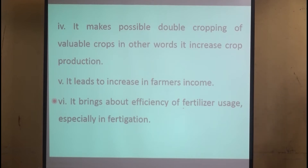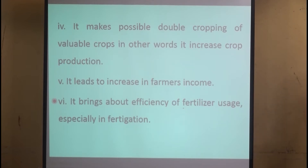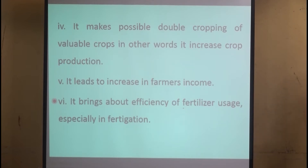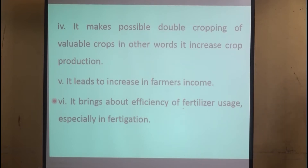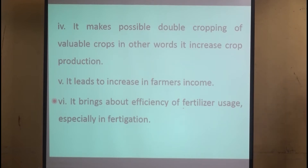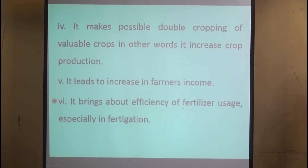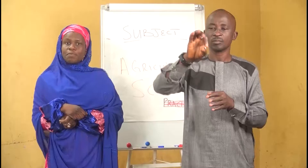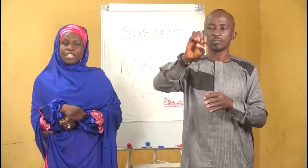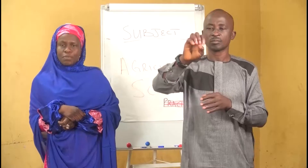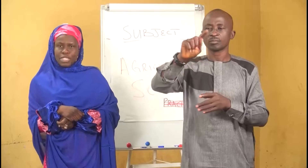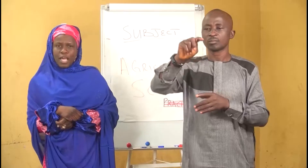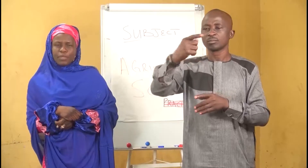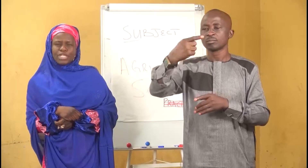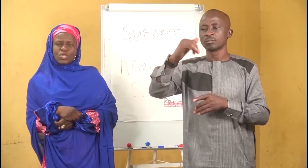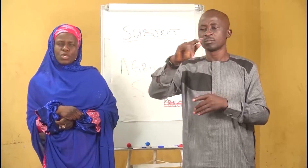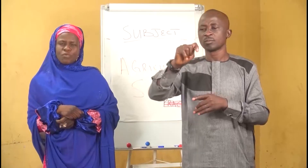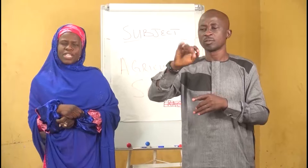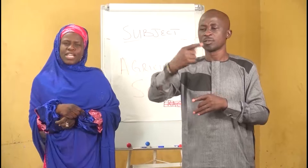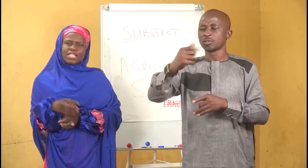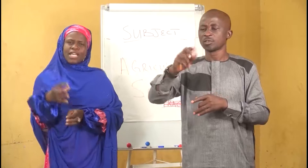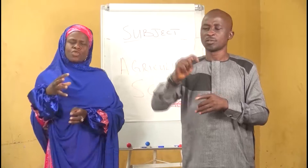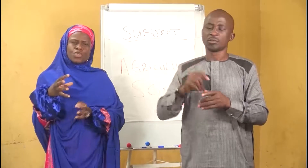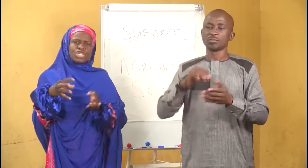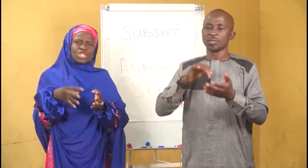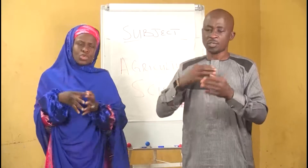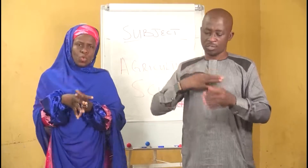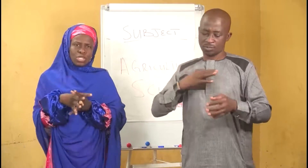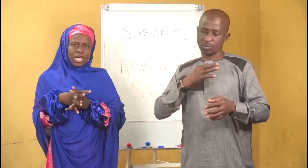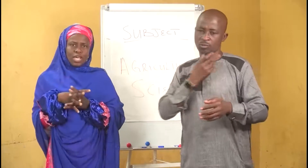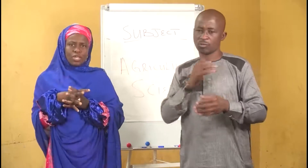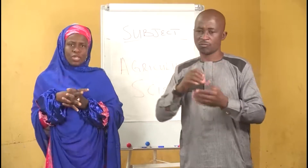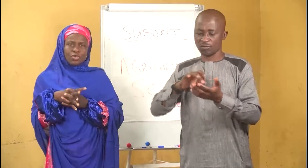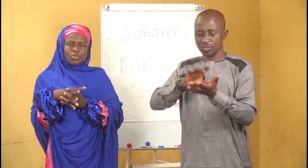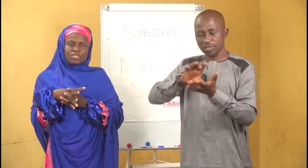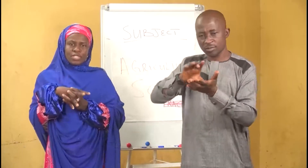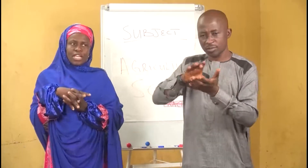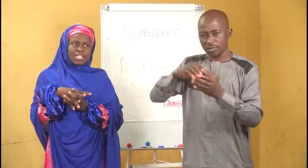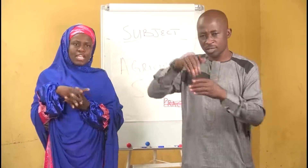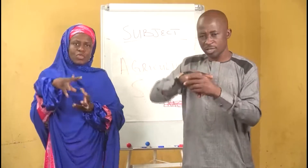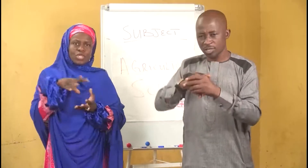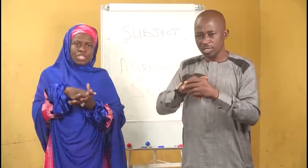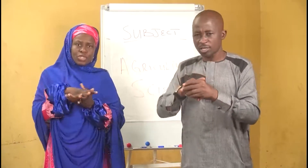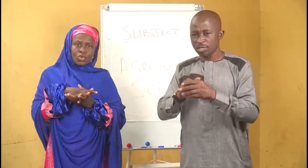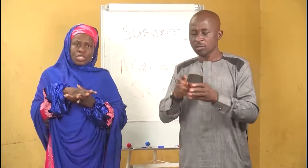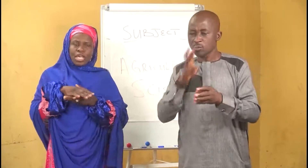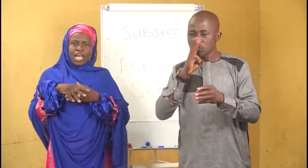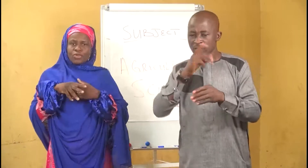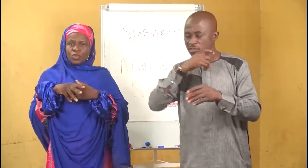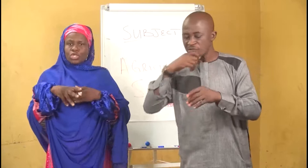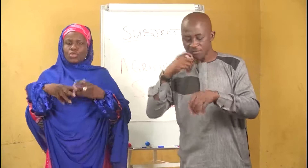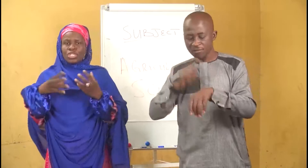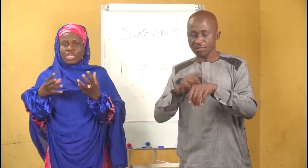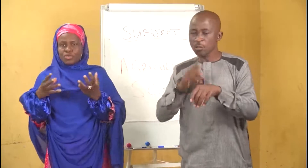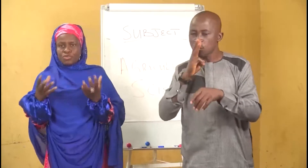This fertigation, it simply means application of fertilizer into irrigation water. You put the fertilizer into your irrigation water